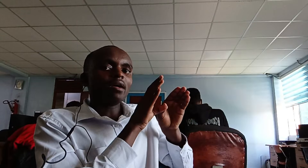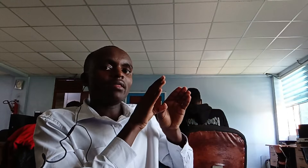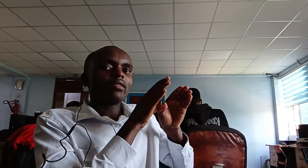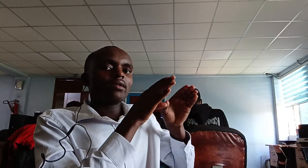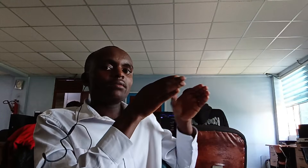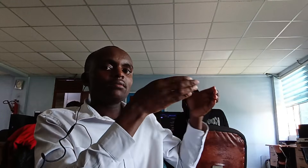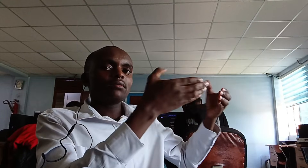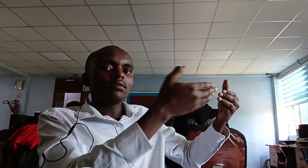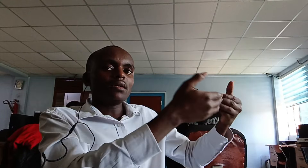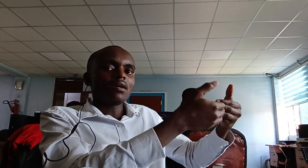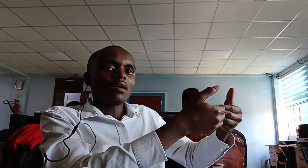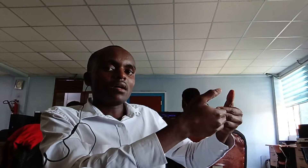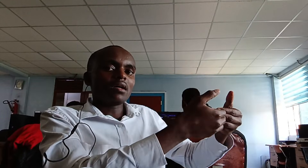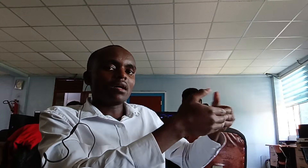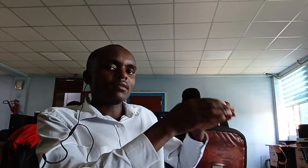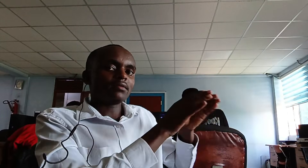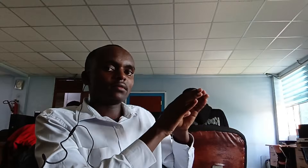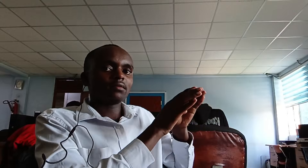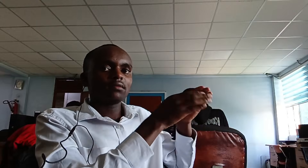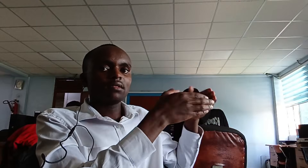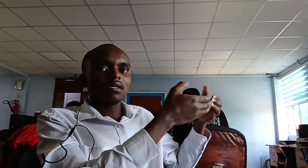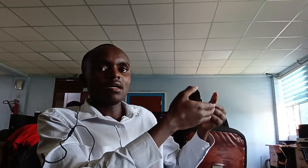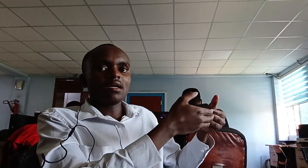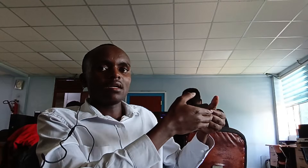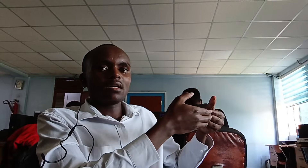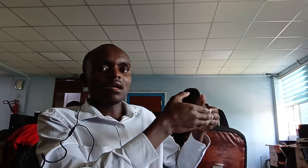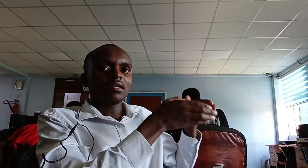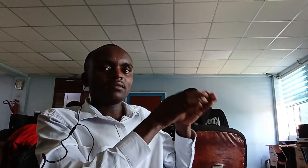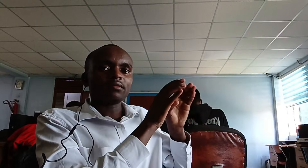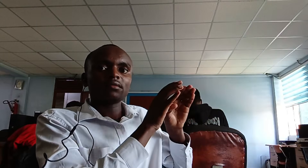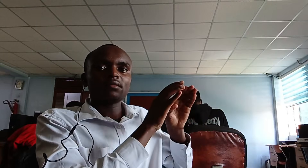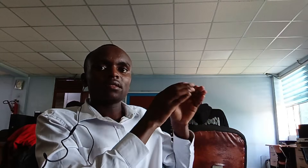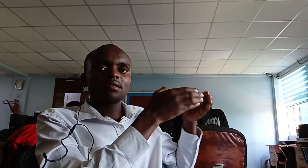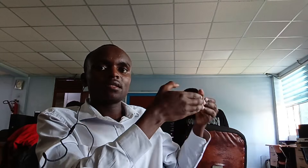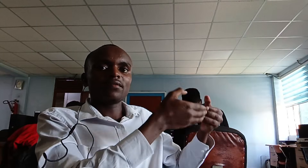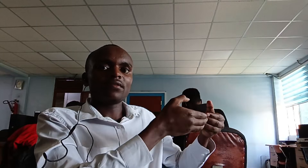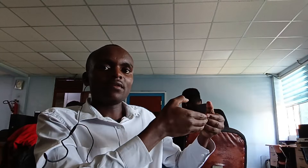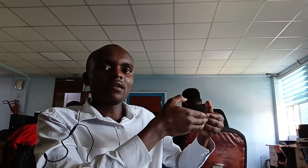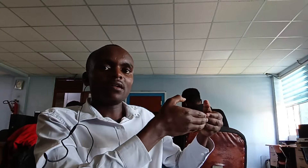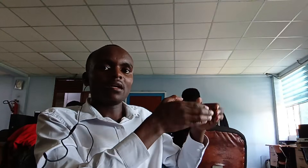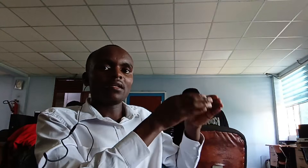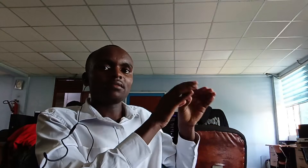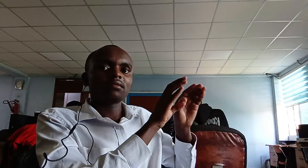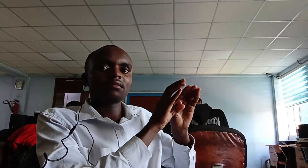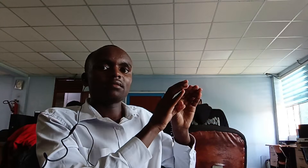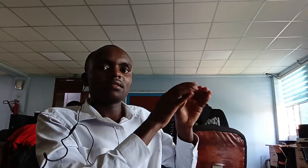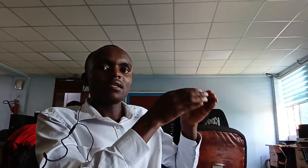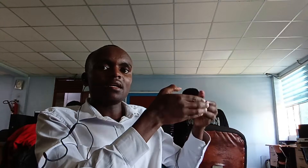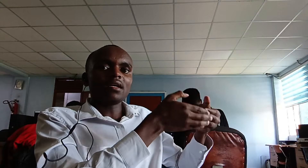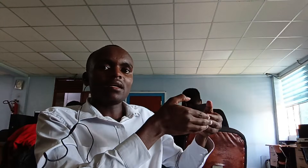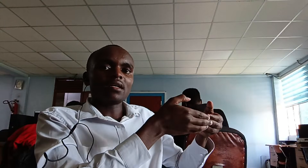then clan. Clan. Sign for clan.